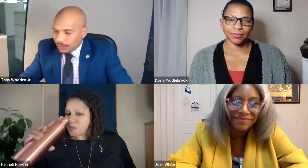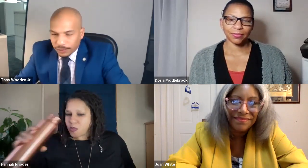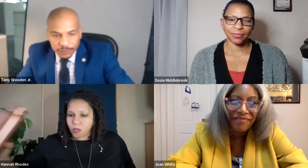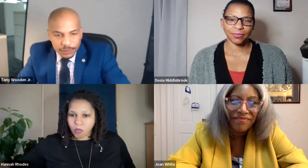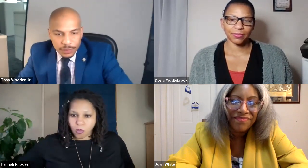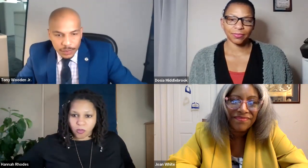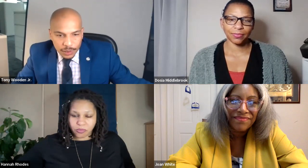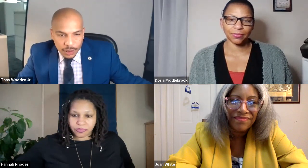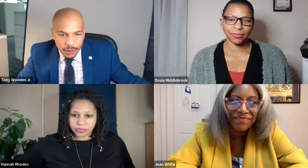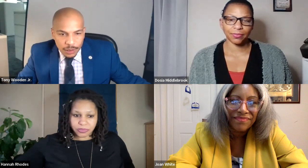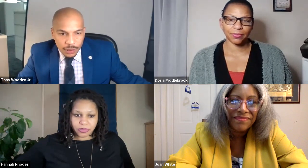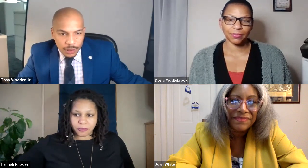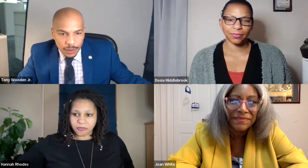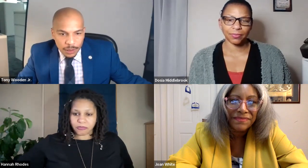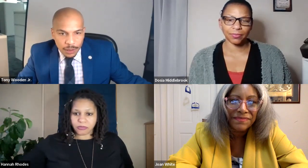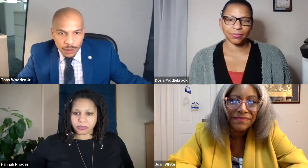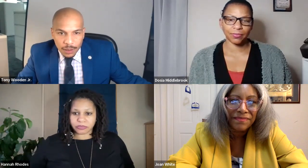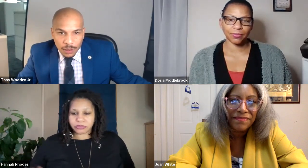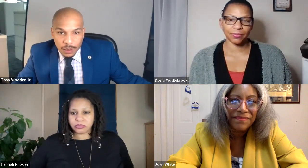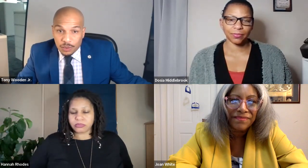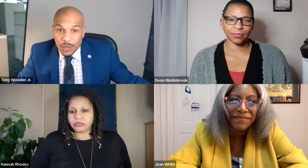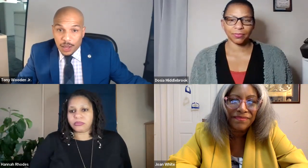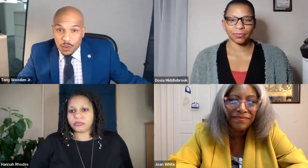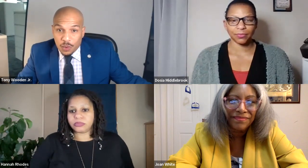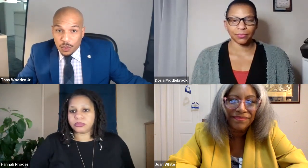unmute. Let me look at the list real quick. Give me a second.